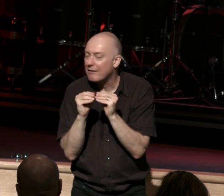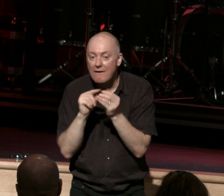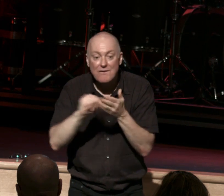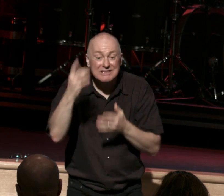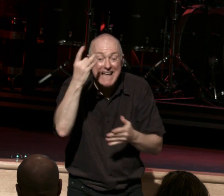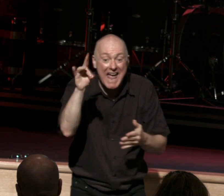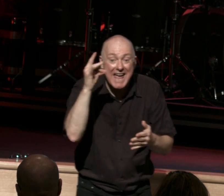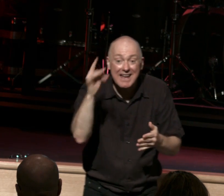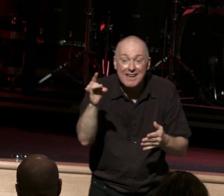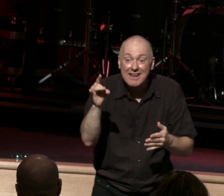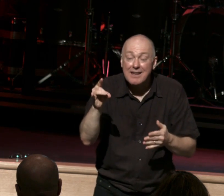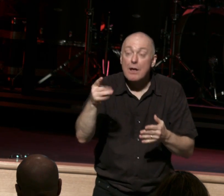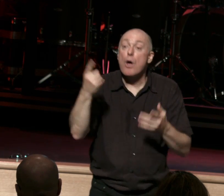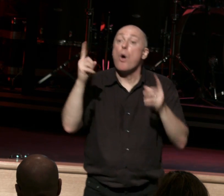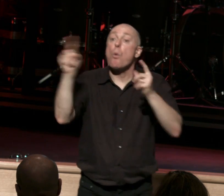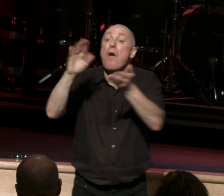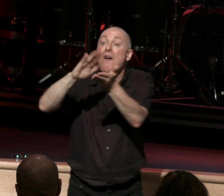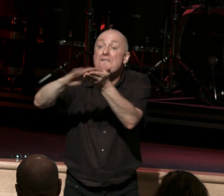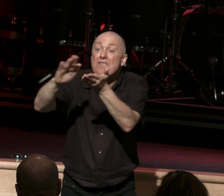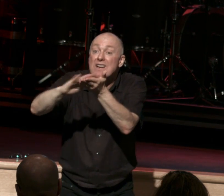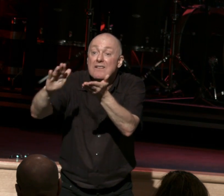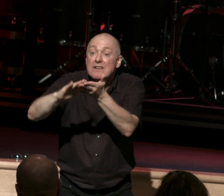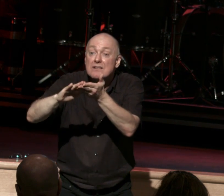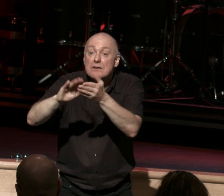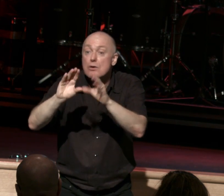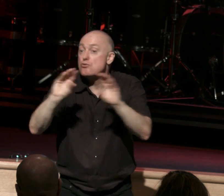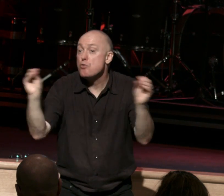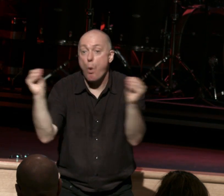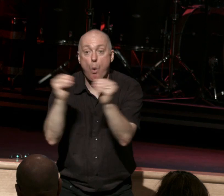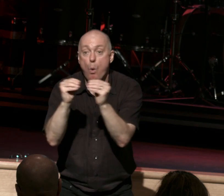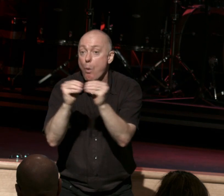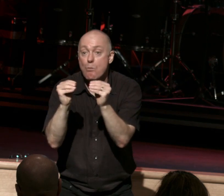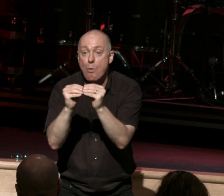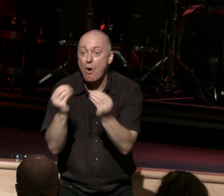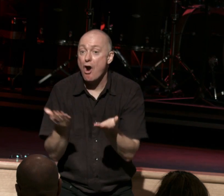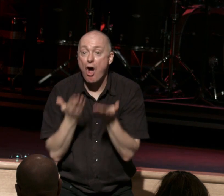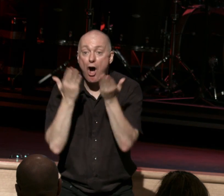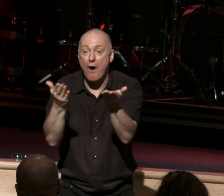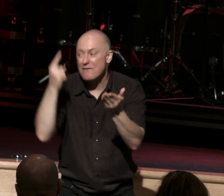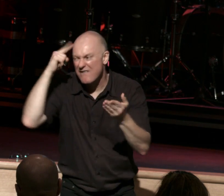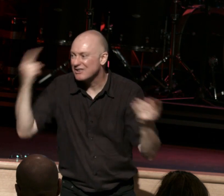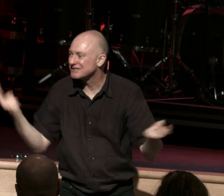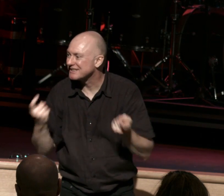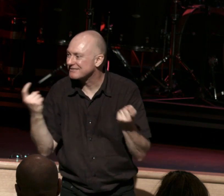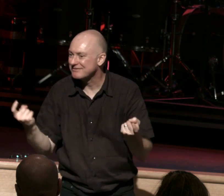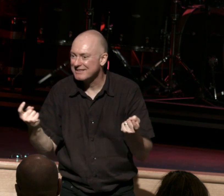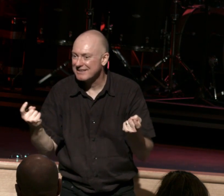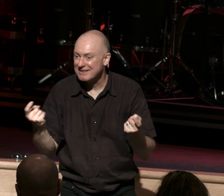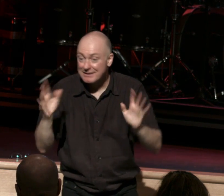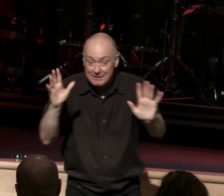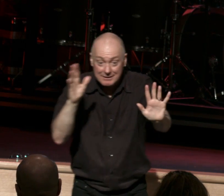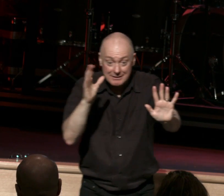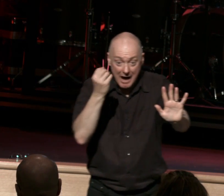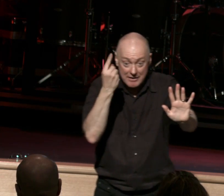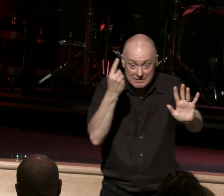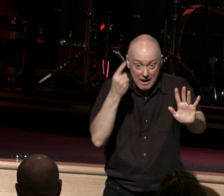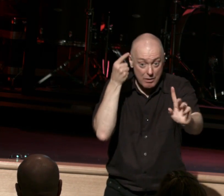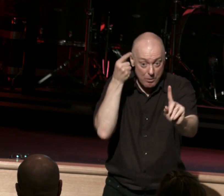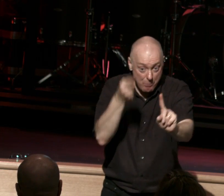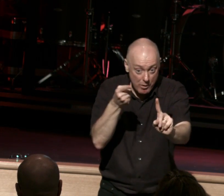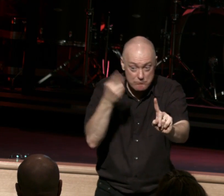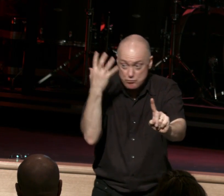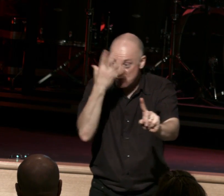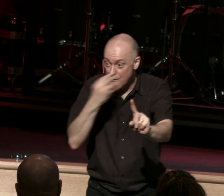no more. Verse 18, where there's forgiveness of these, there's no longer any offering for sin. Here's the